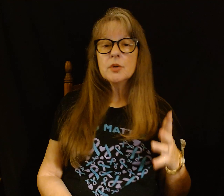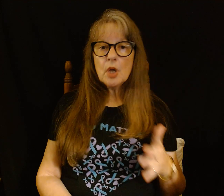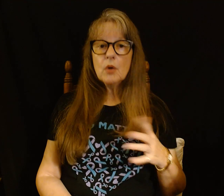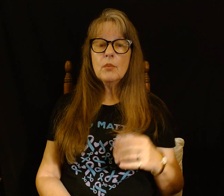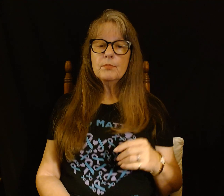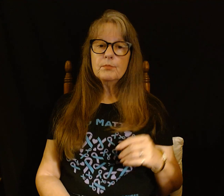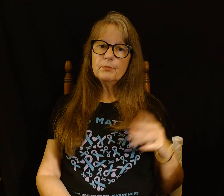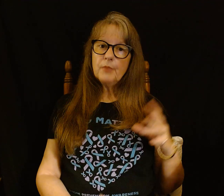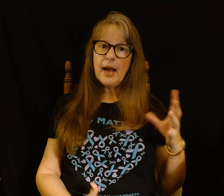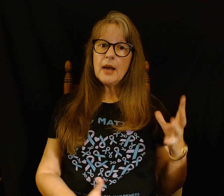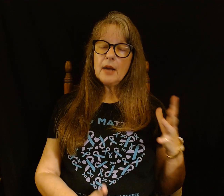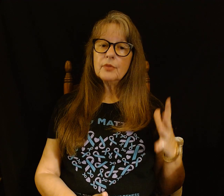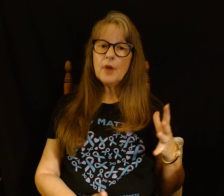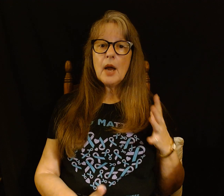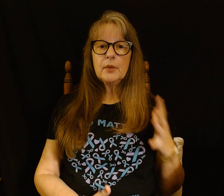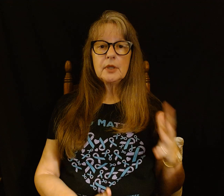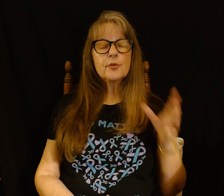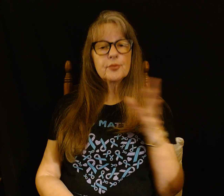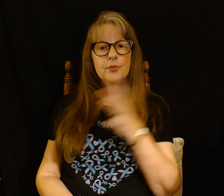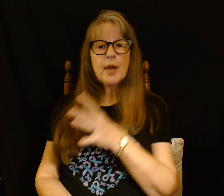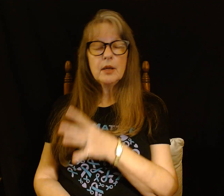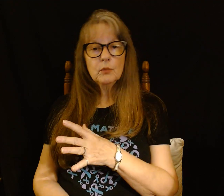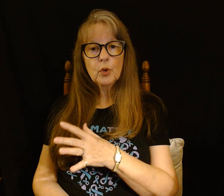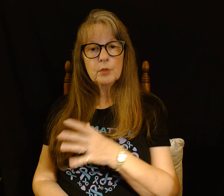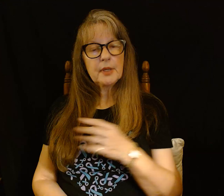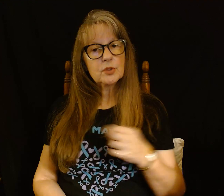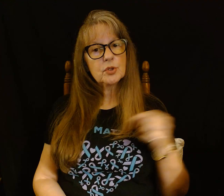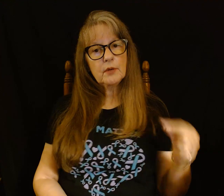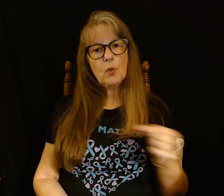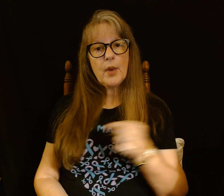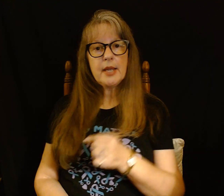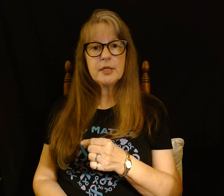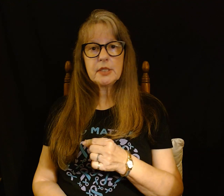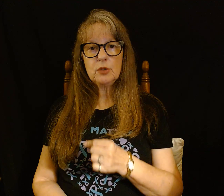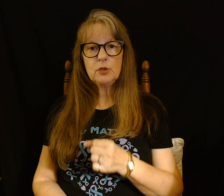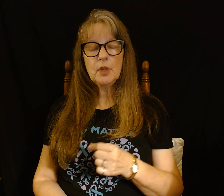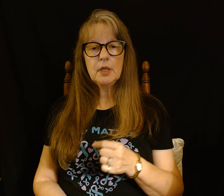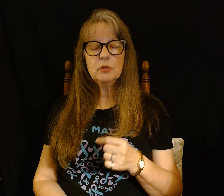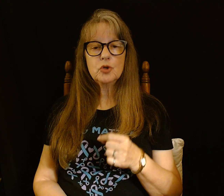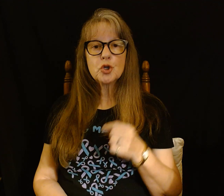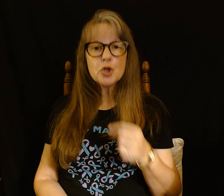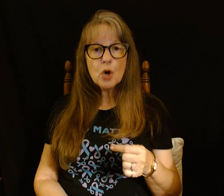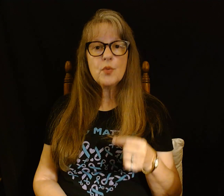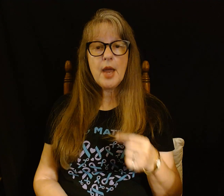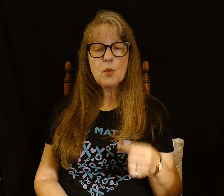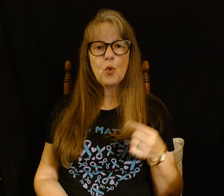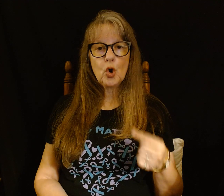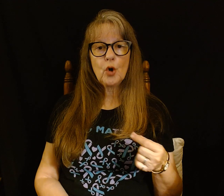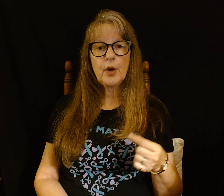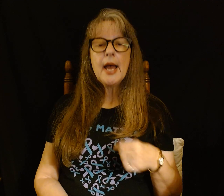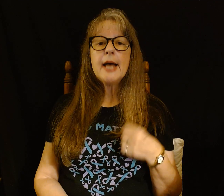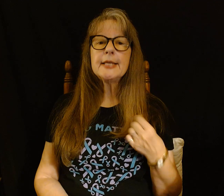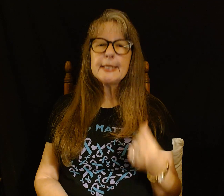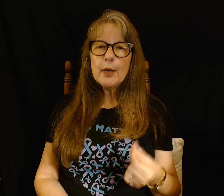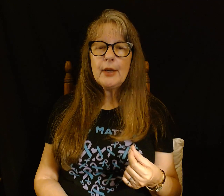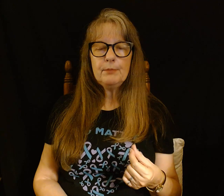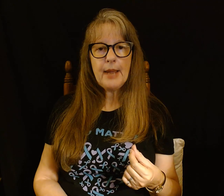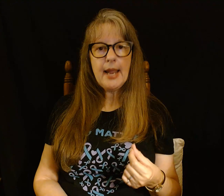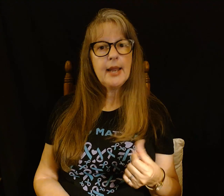So I thought I would go through that word because there's several ways that you could show that word. A searing pain